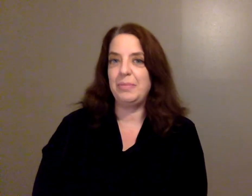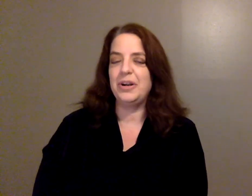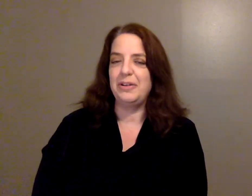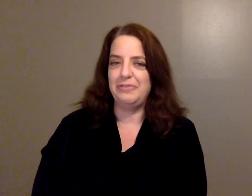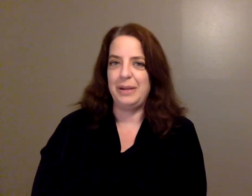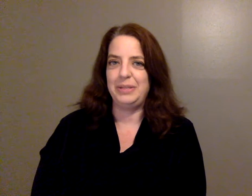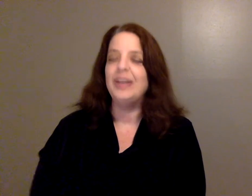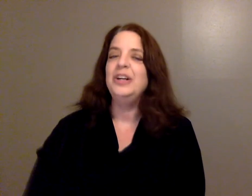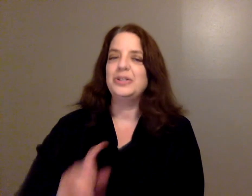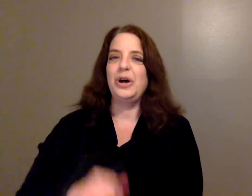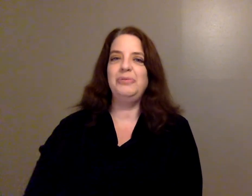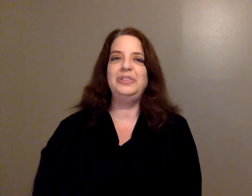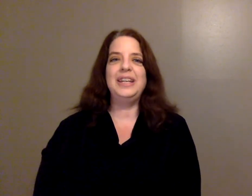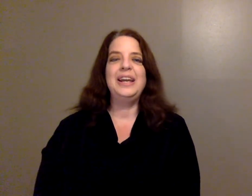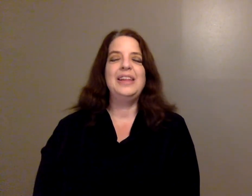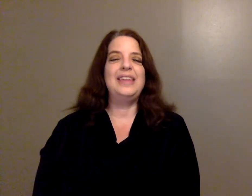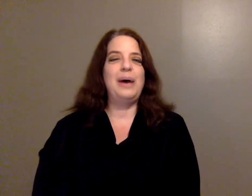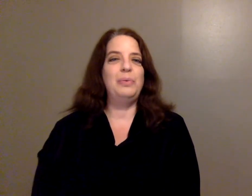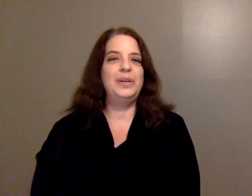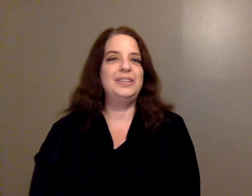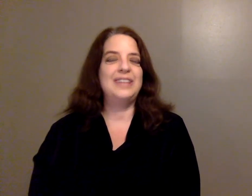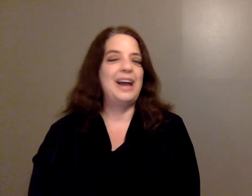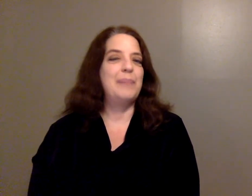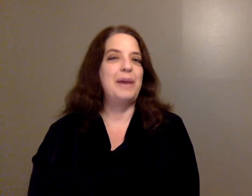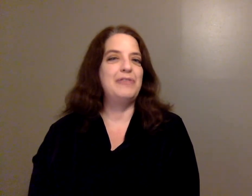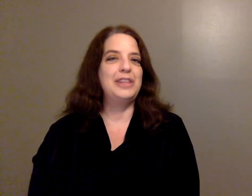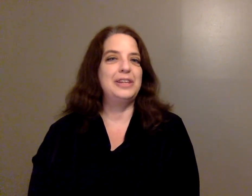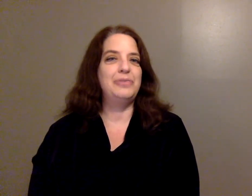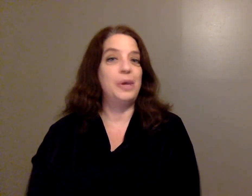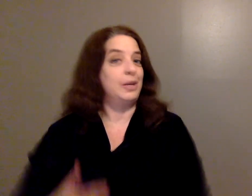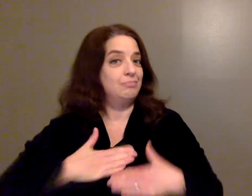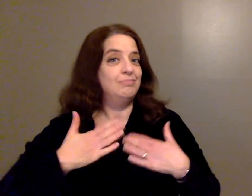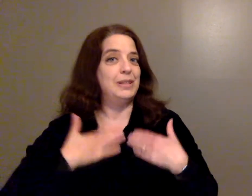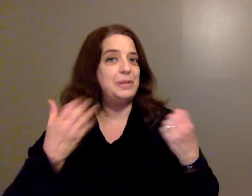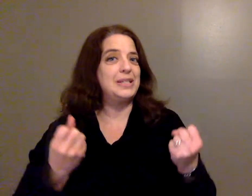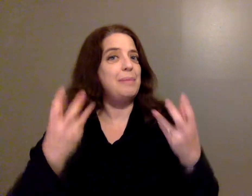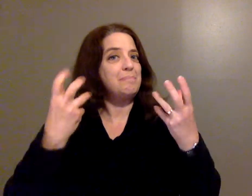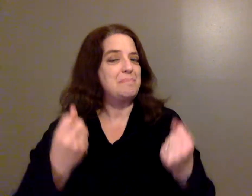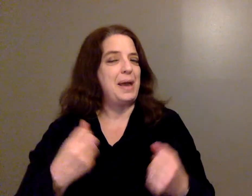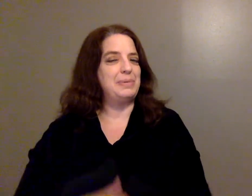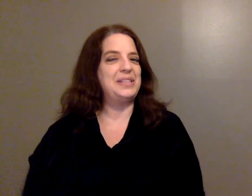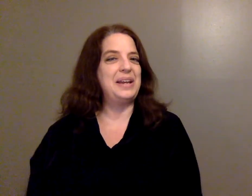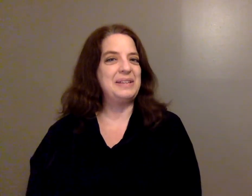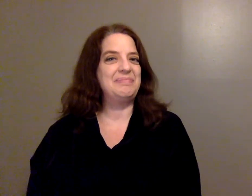of family. So hopefully that will tie up everything for you. In the meantime, happy signing.